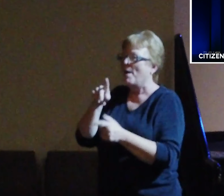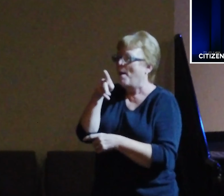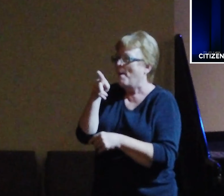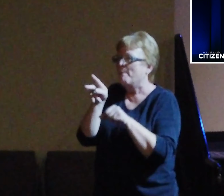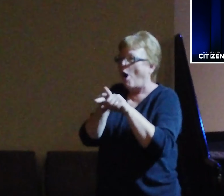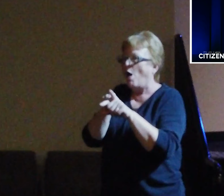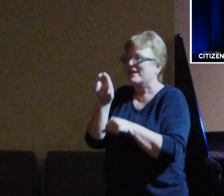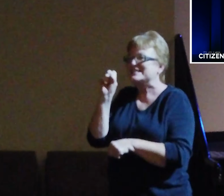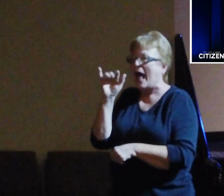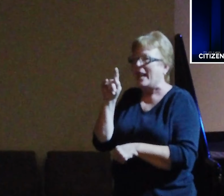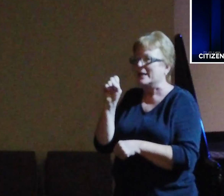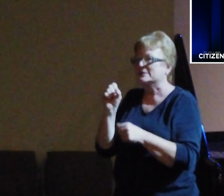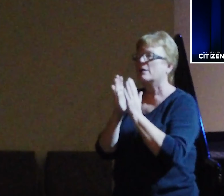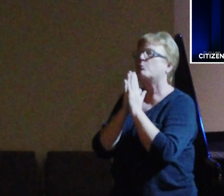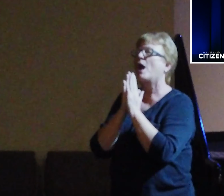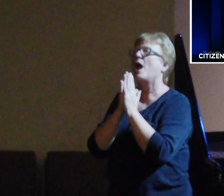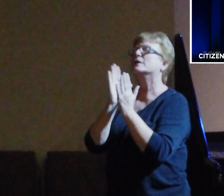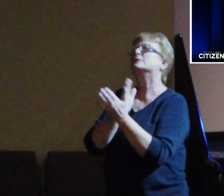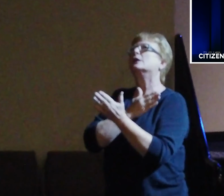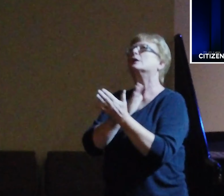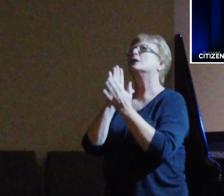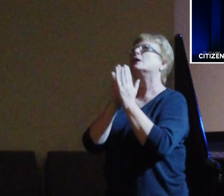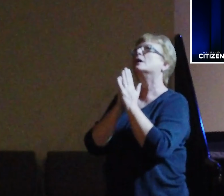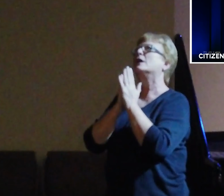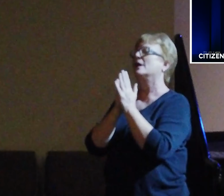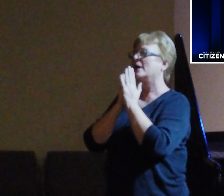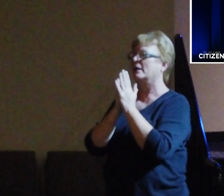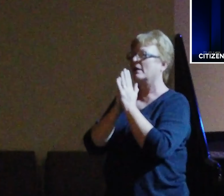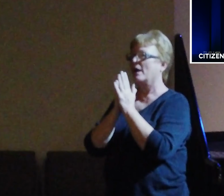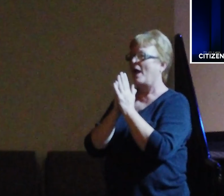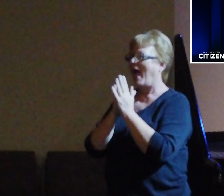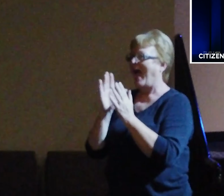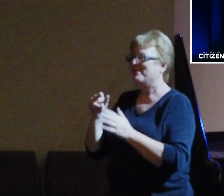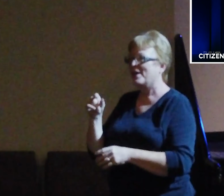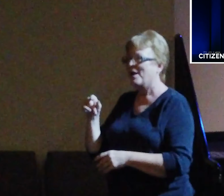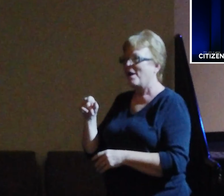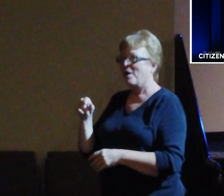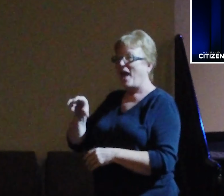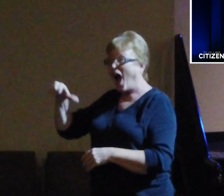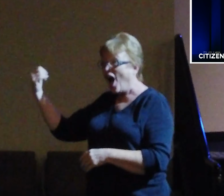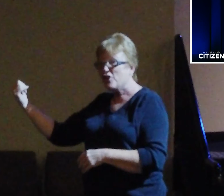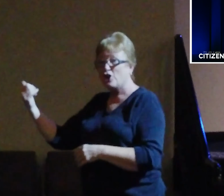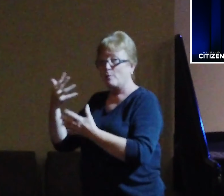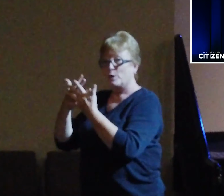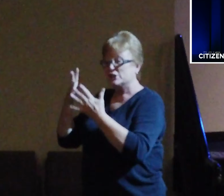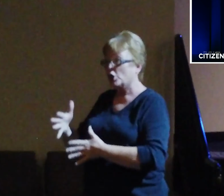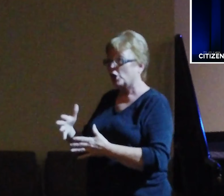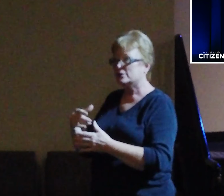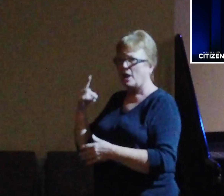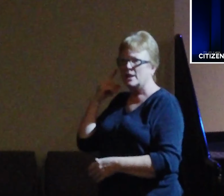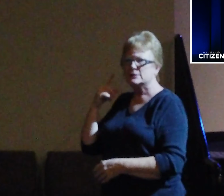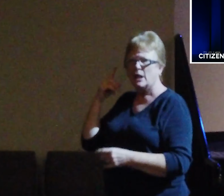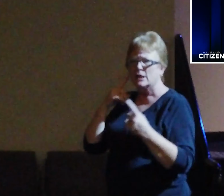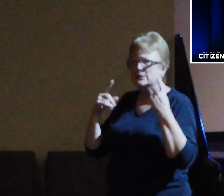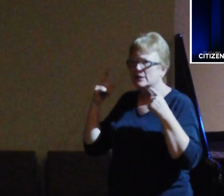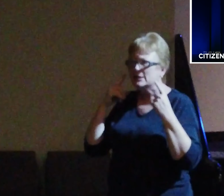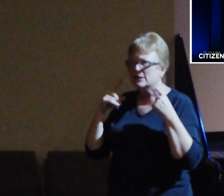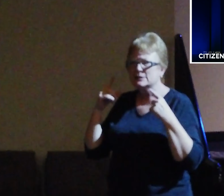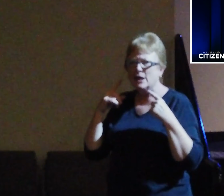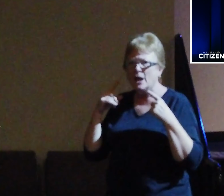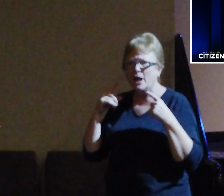and singing hymns to God. And the prisoners were listening to them. The prisoners were